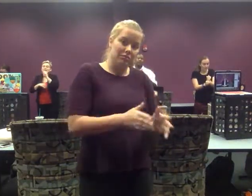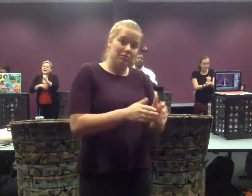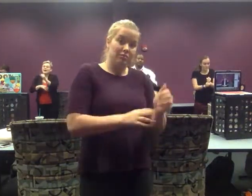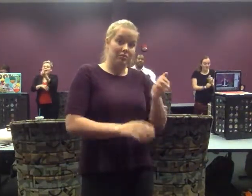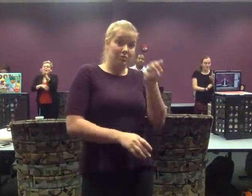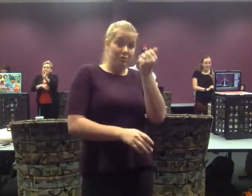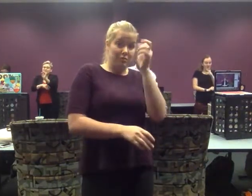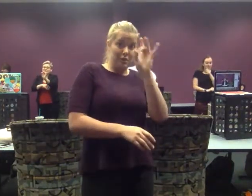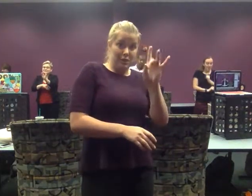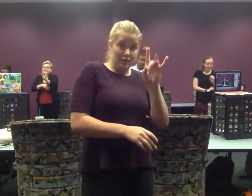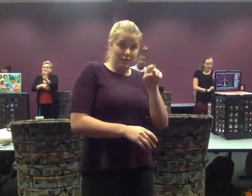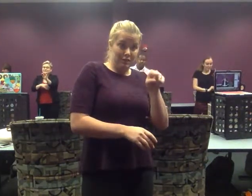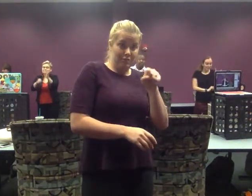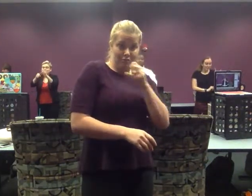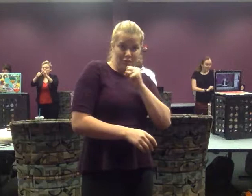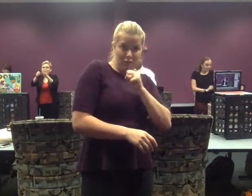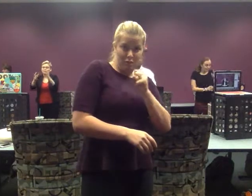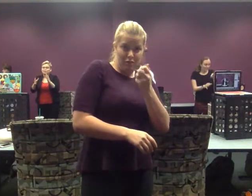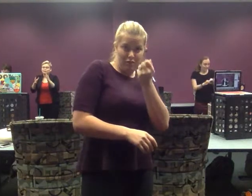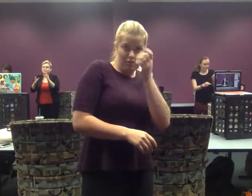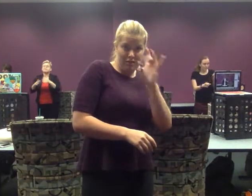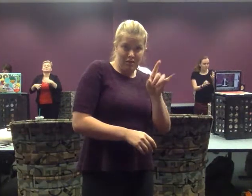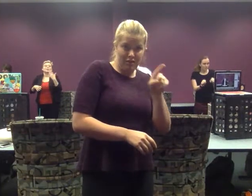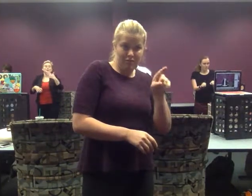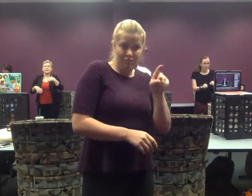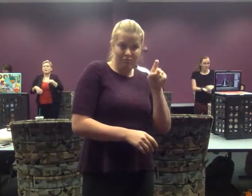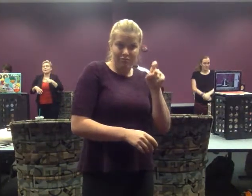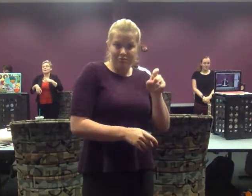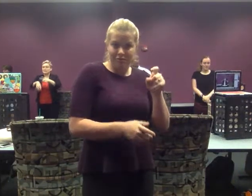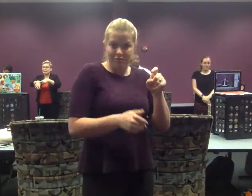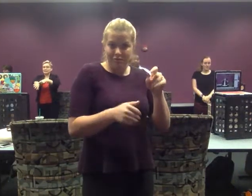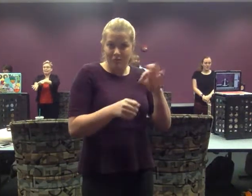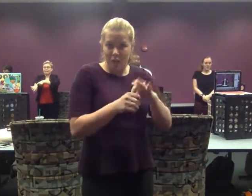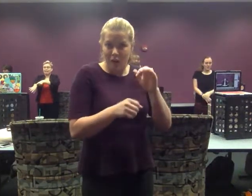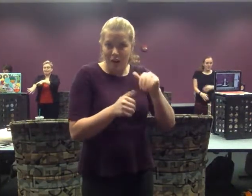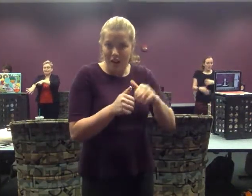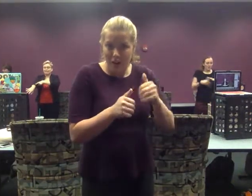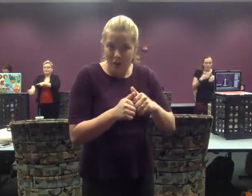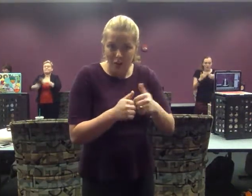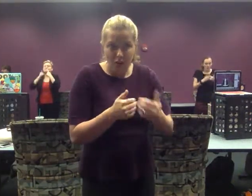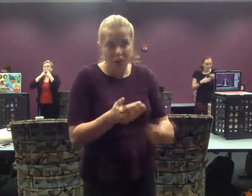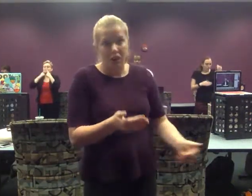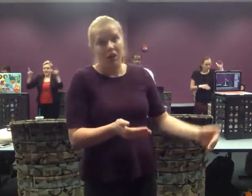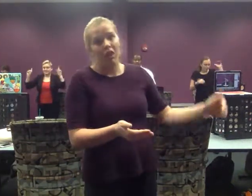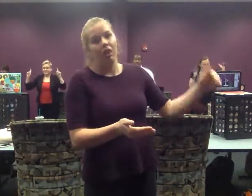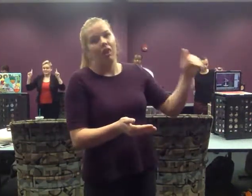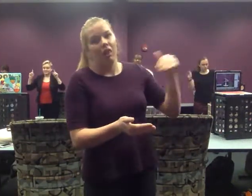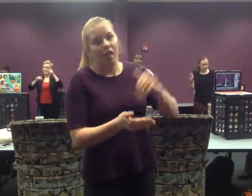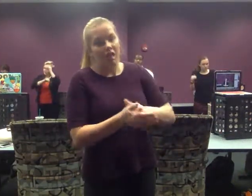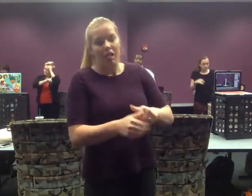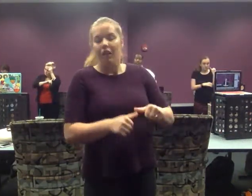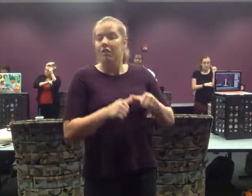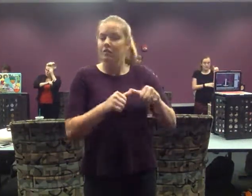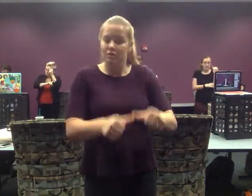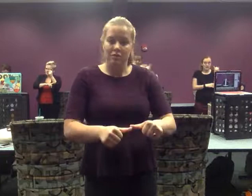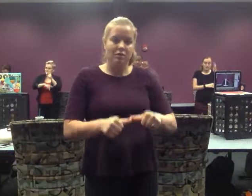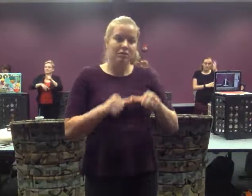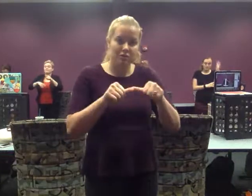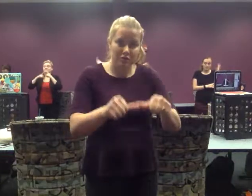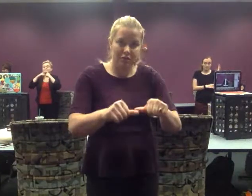time. So now we have a nation in which all of the adults, theoretically, can participate. So